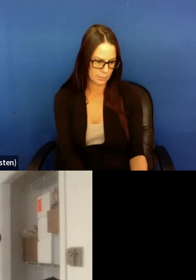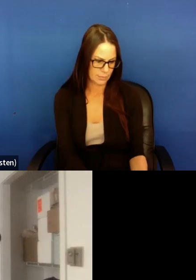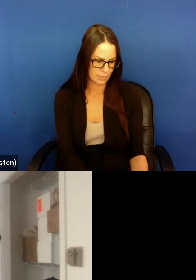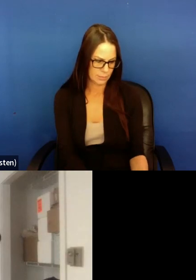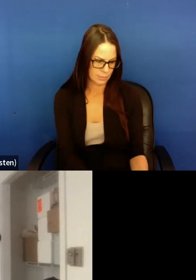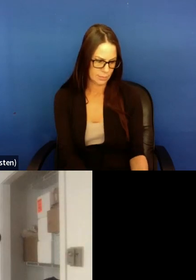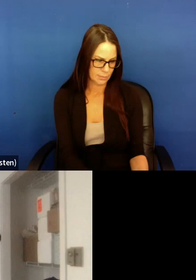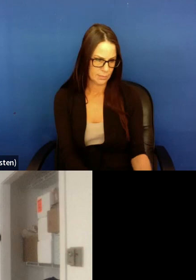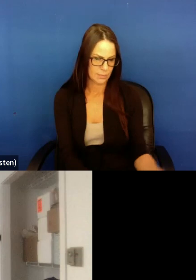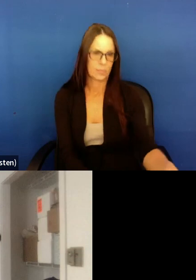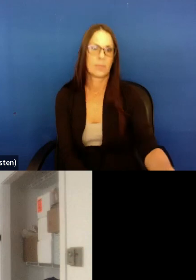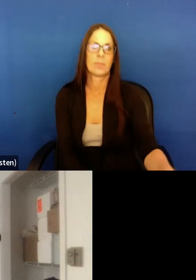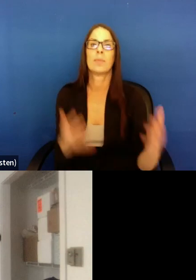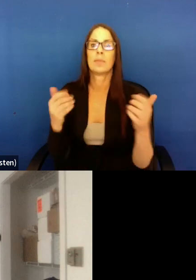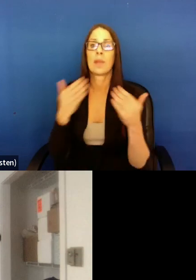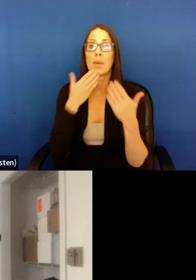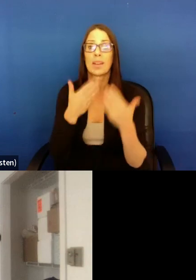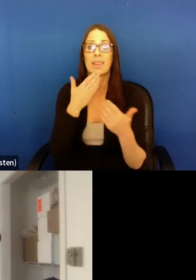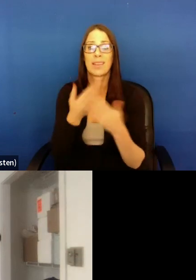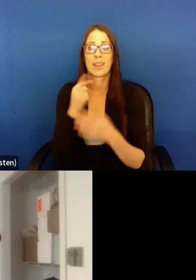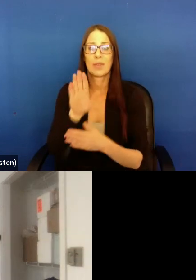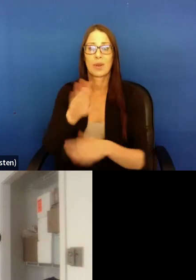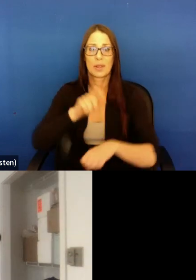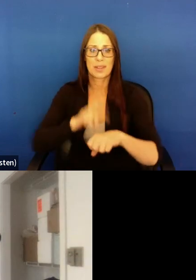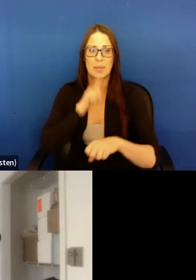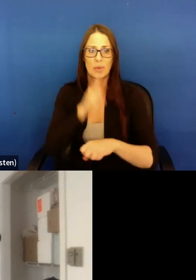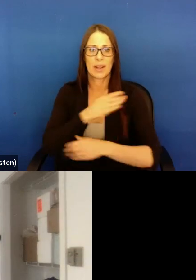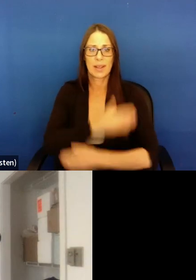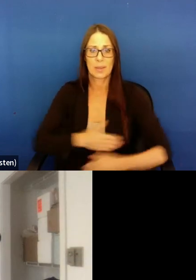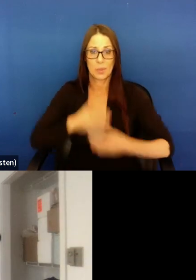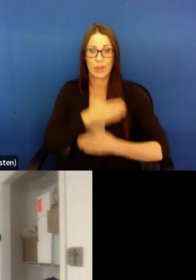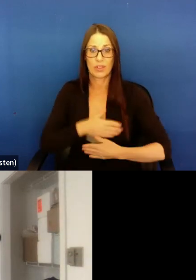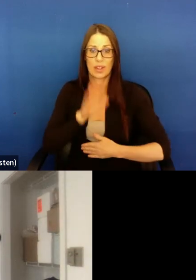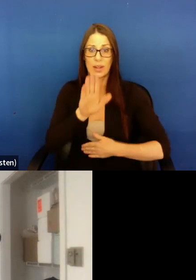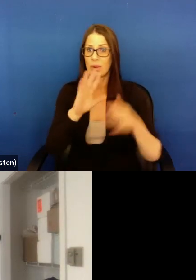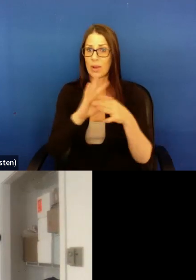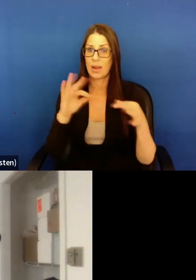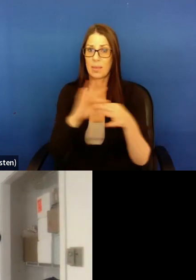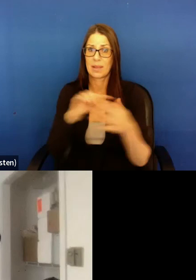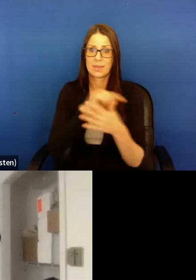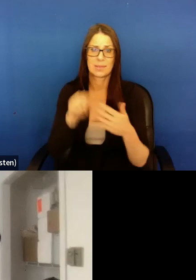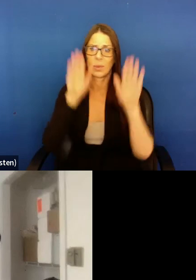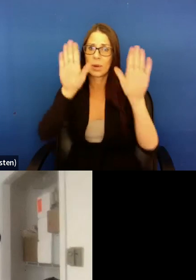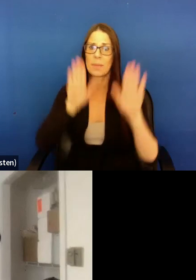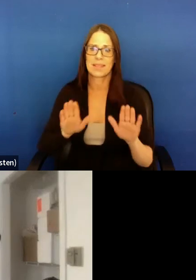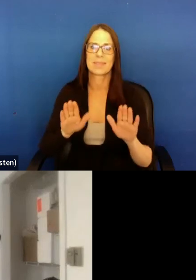Well, with that, I want to thank you all for your time. I really appreciate it, and the comments were amazing. So thank you.